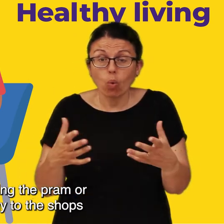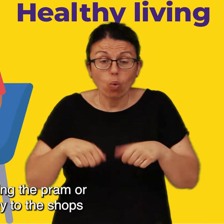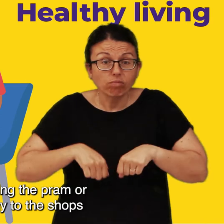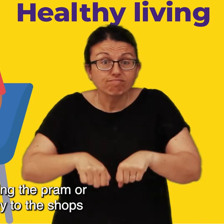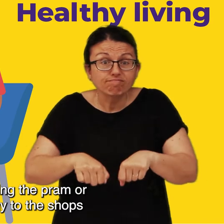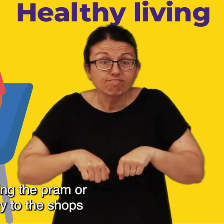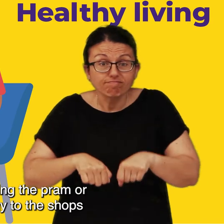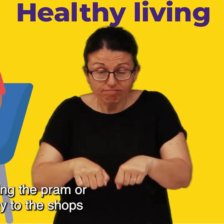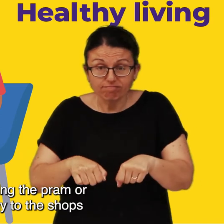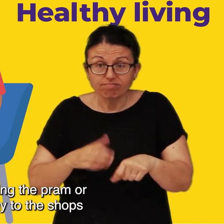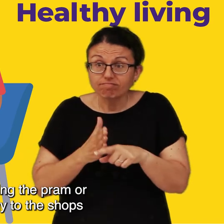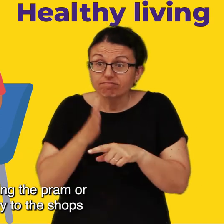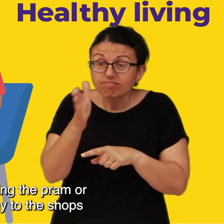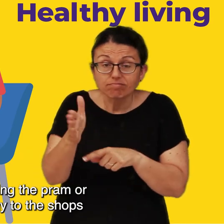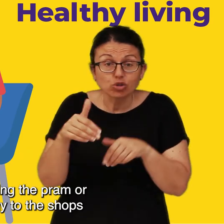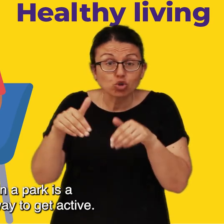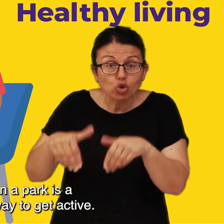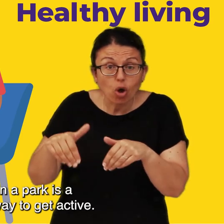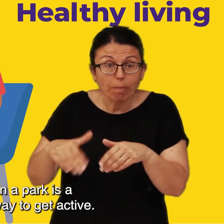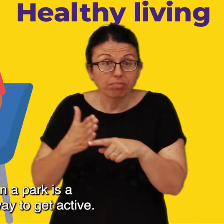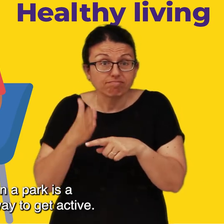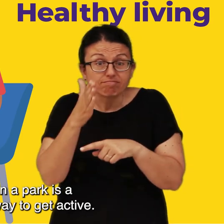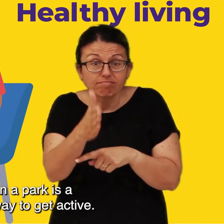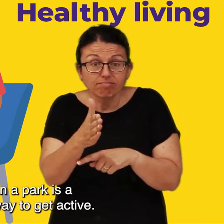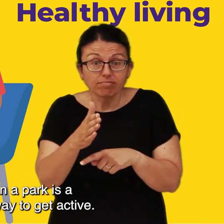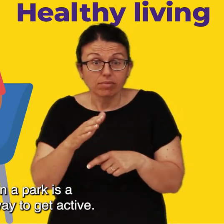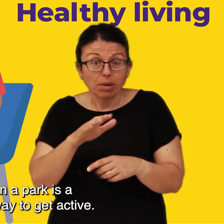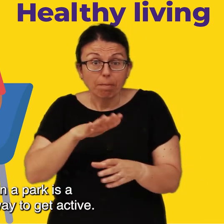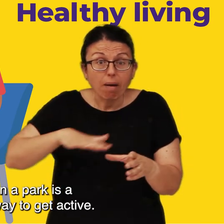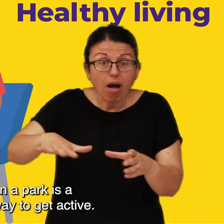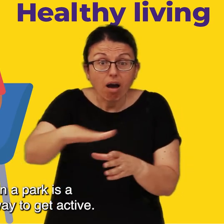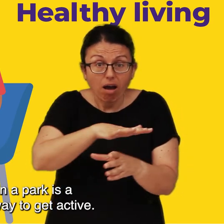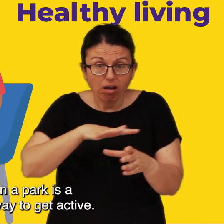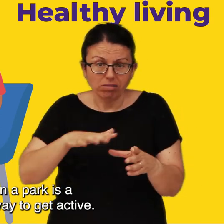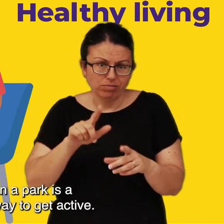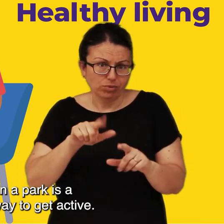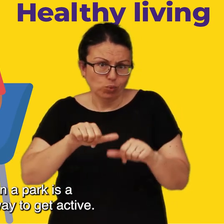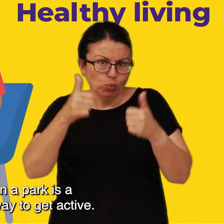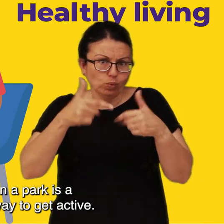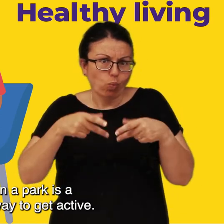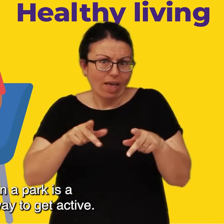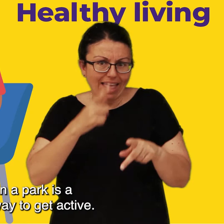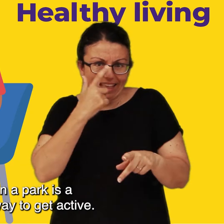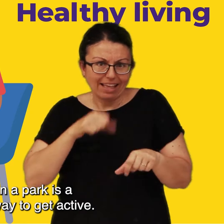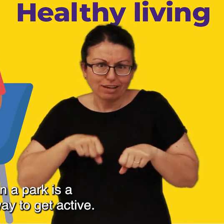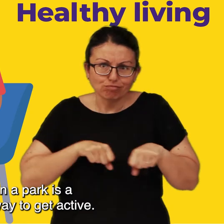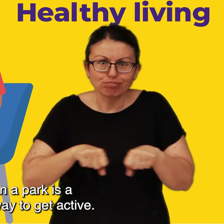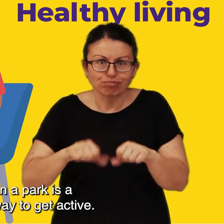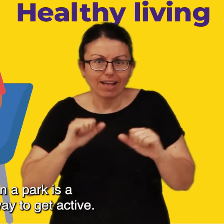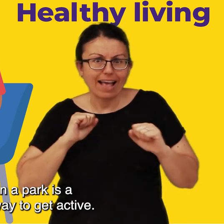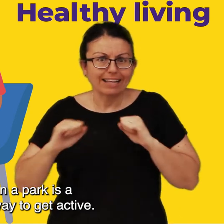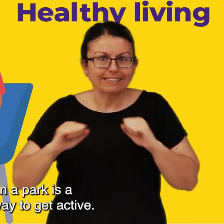or in a park is a good way to get active.